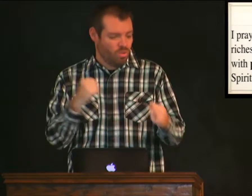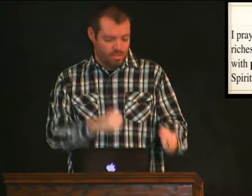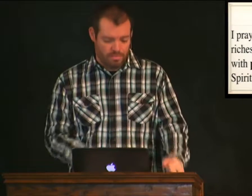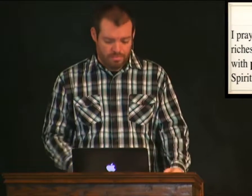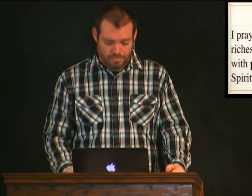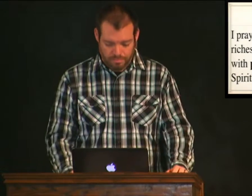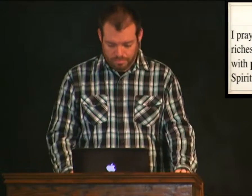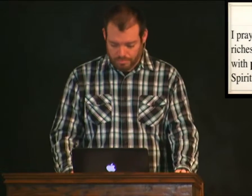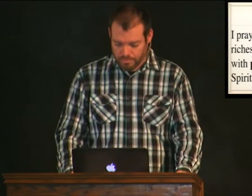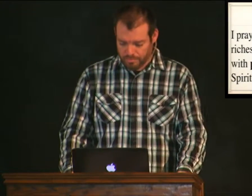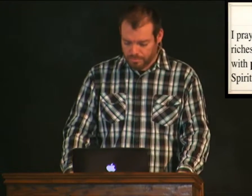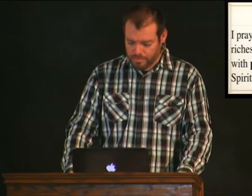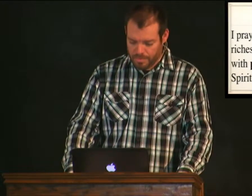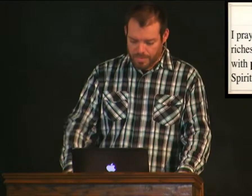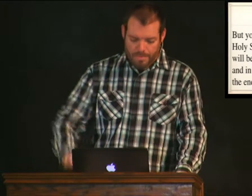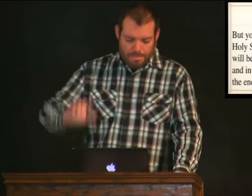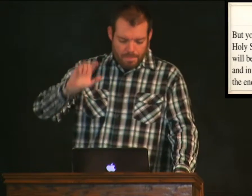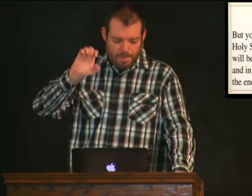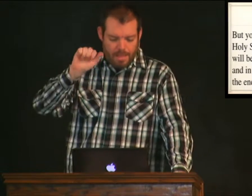his power.